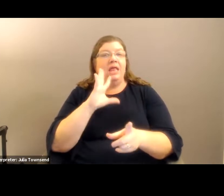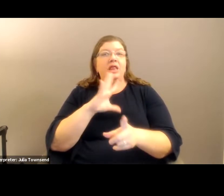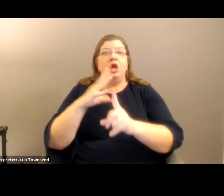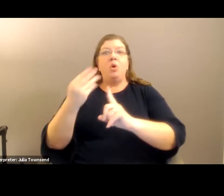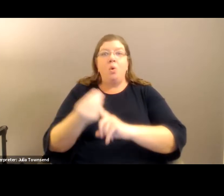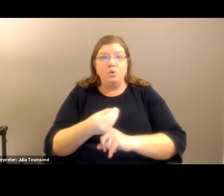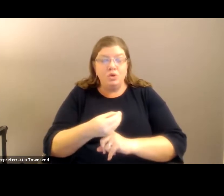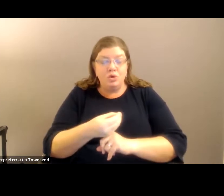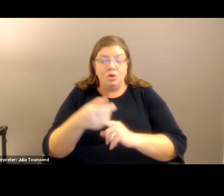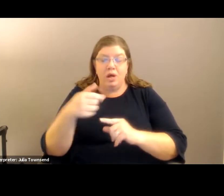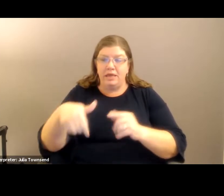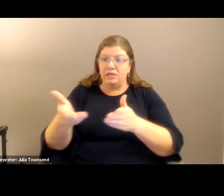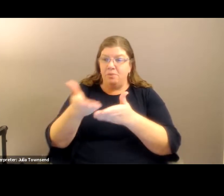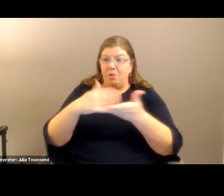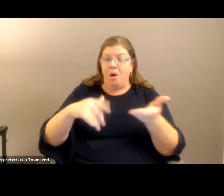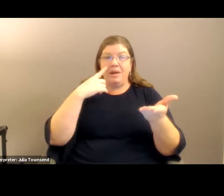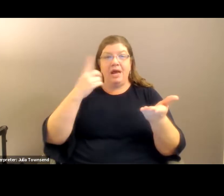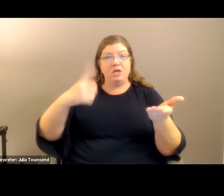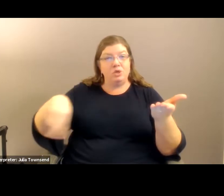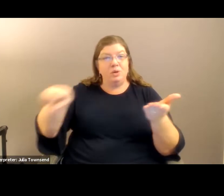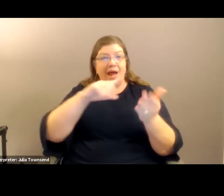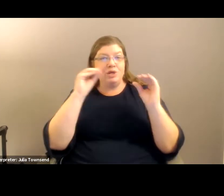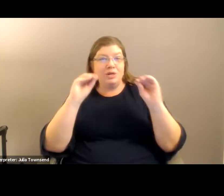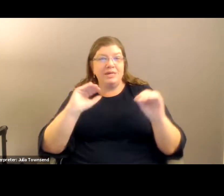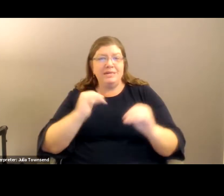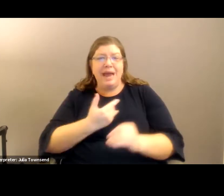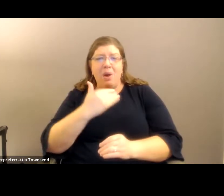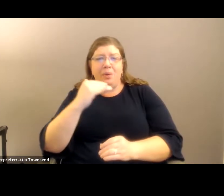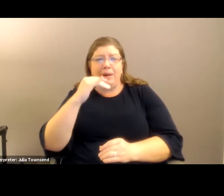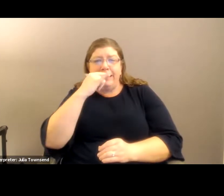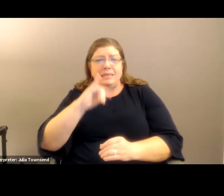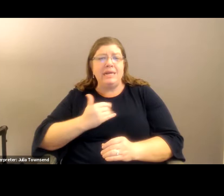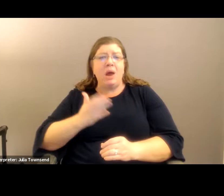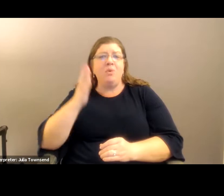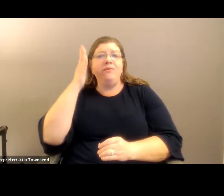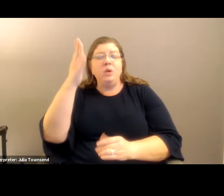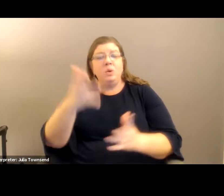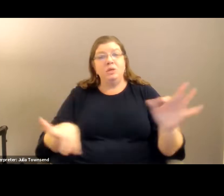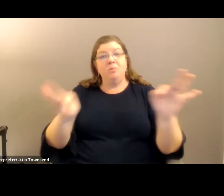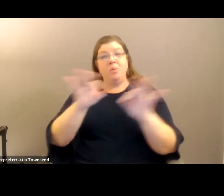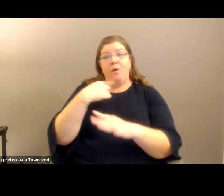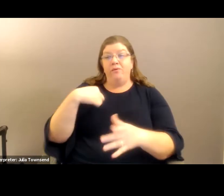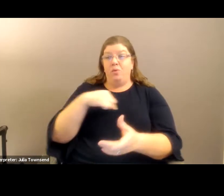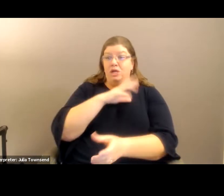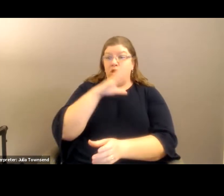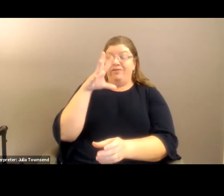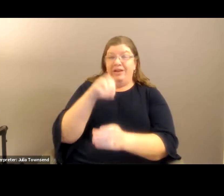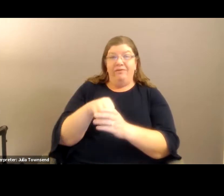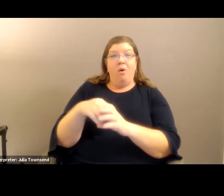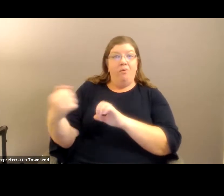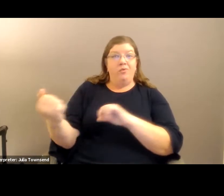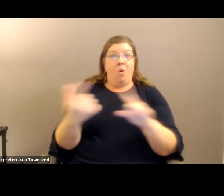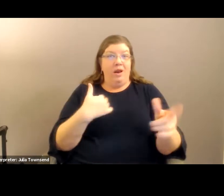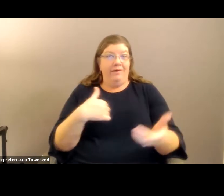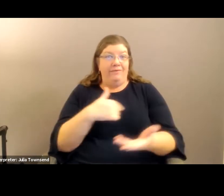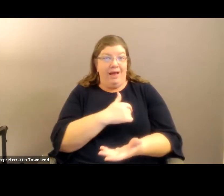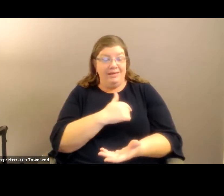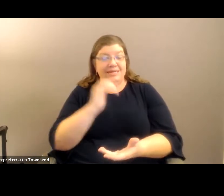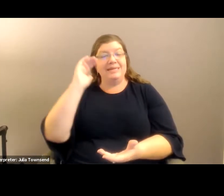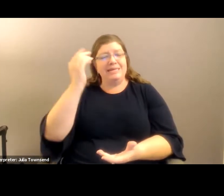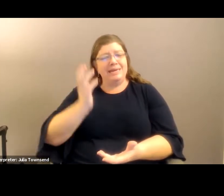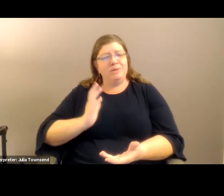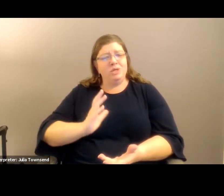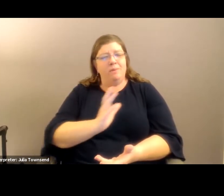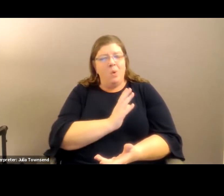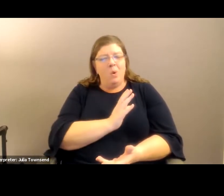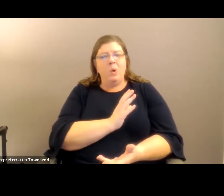this part, because you guys are teaching our kids and our future. So I think it's important for us all to be involved here. It seems like the board